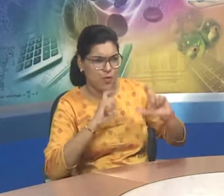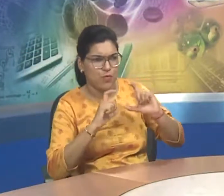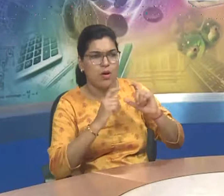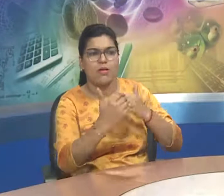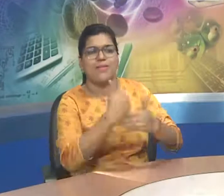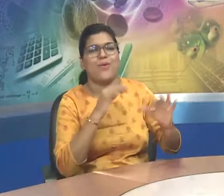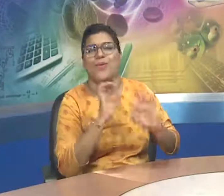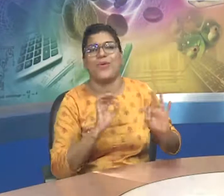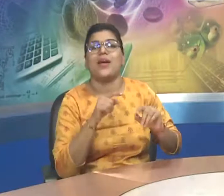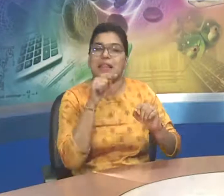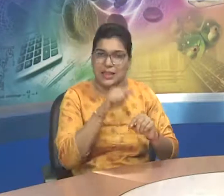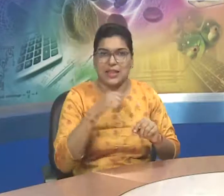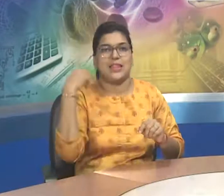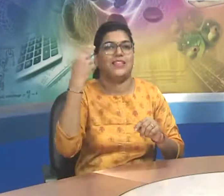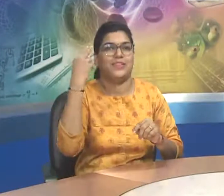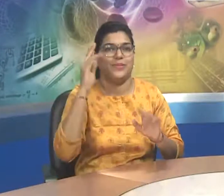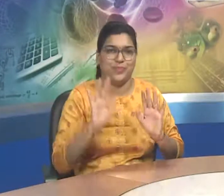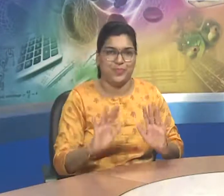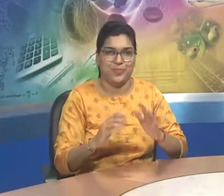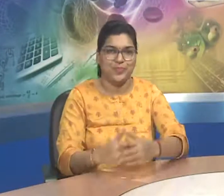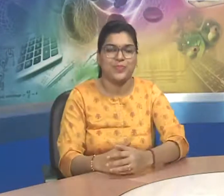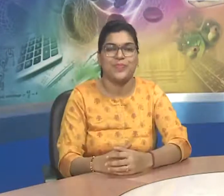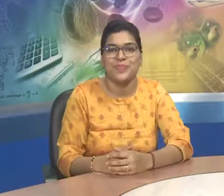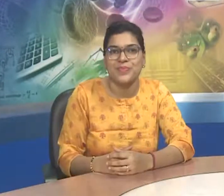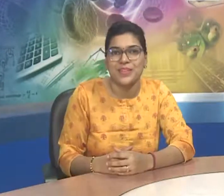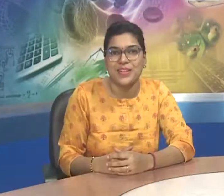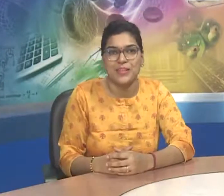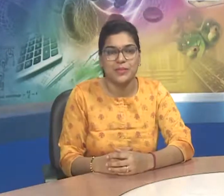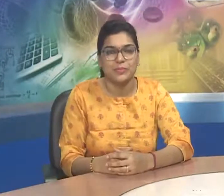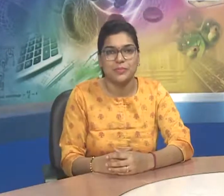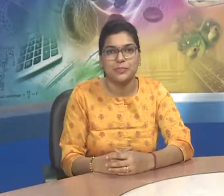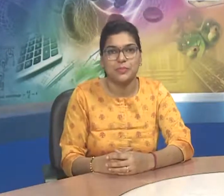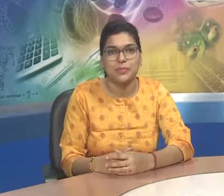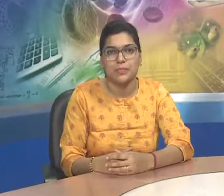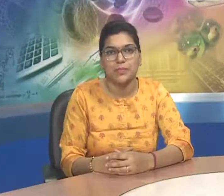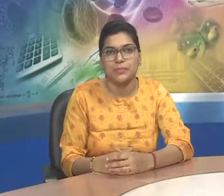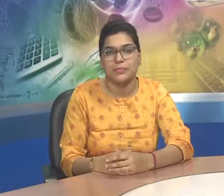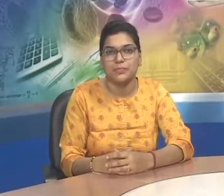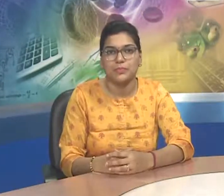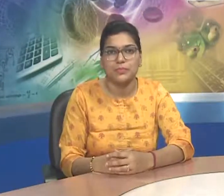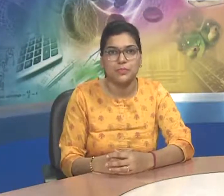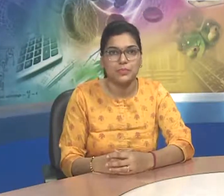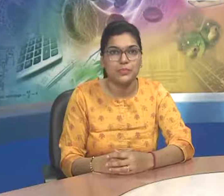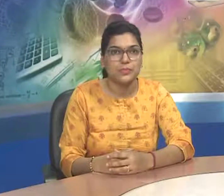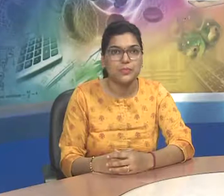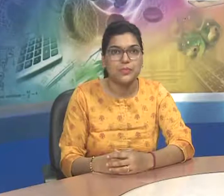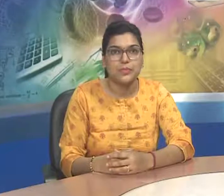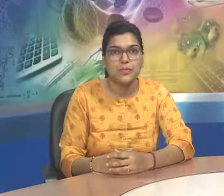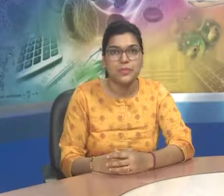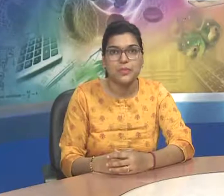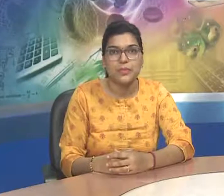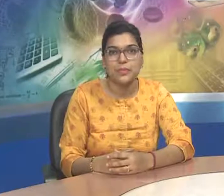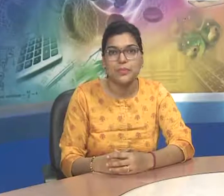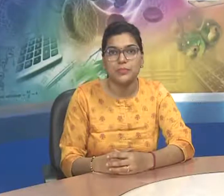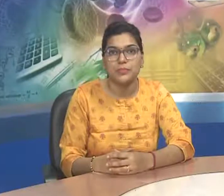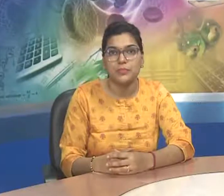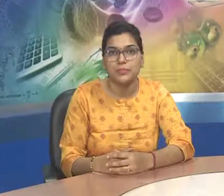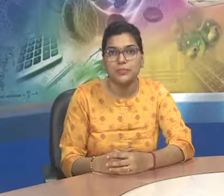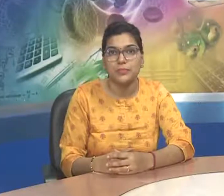Similarly, when now COVID has been started, we don't know about how to take care of ourselves, and it will spread